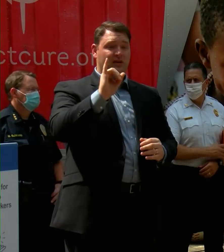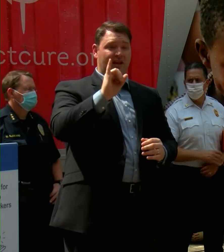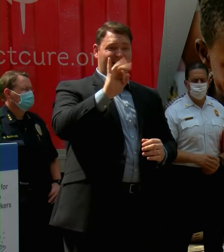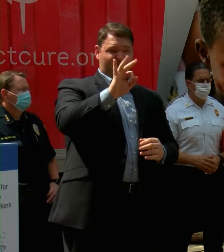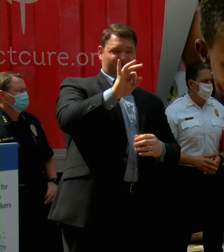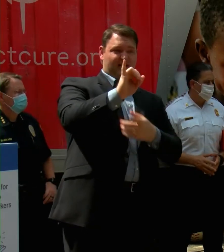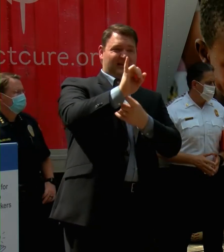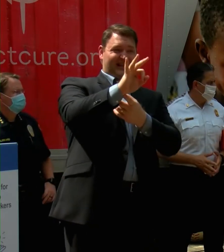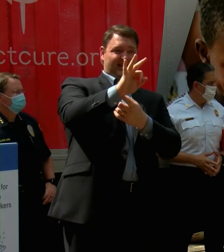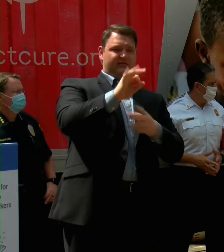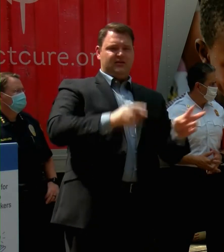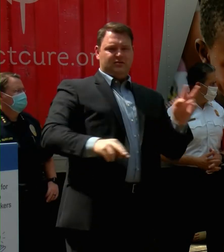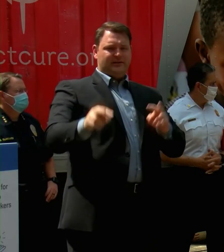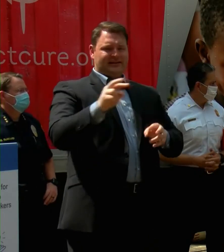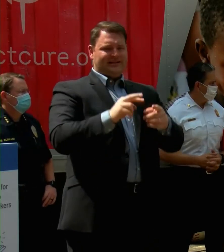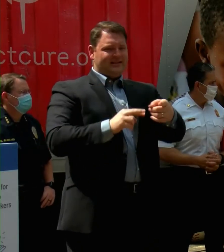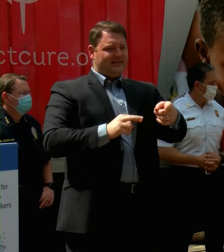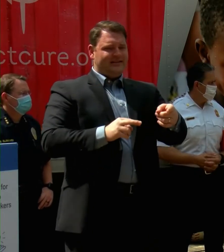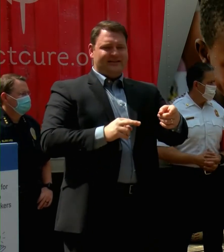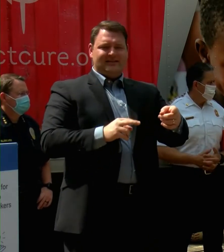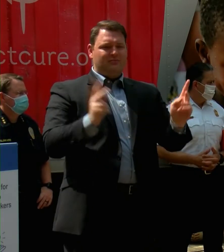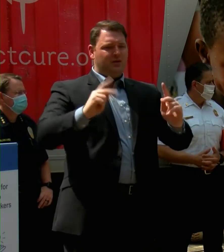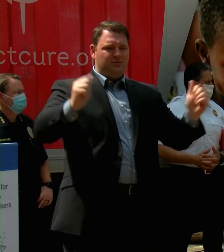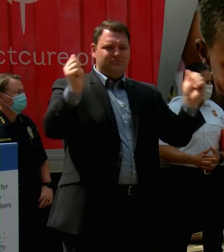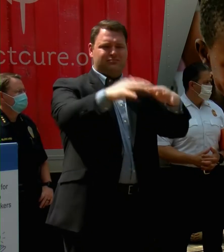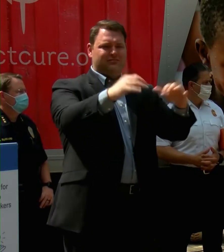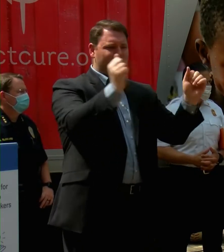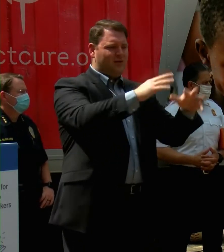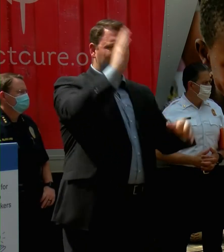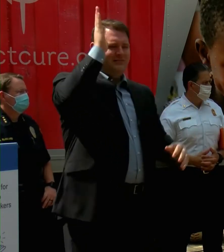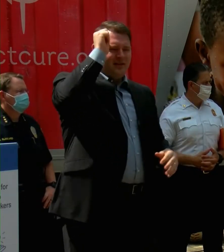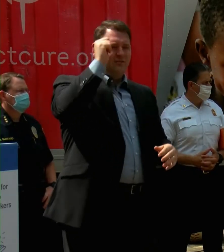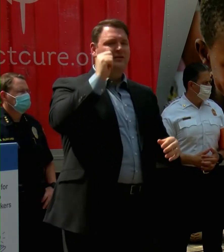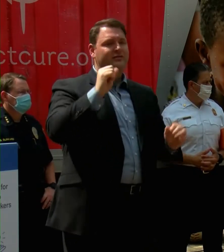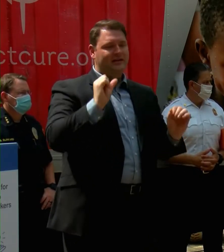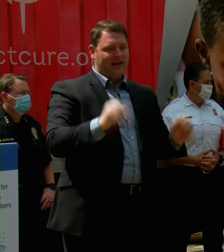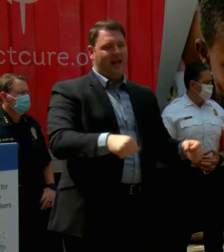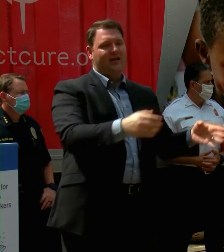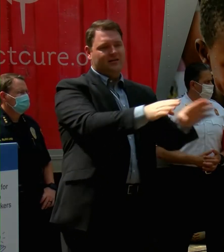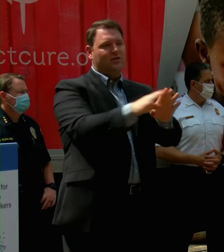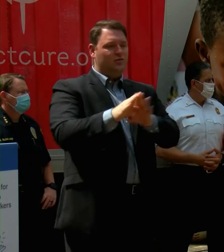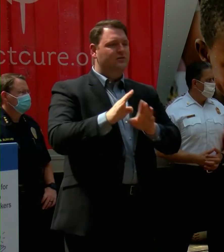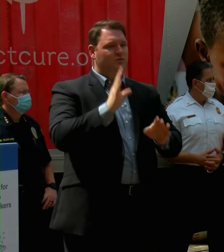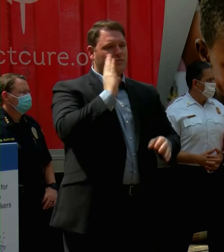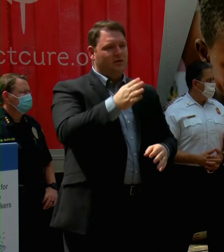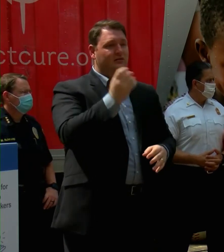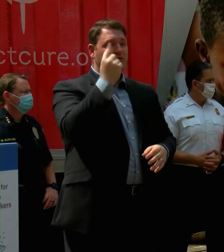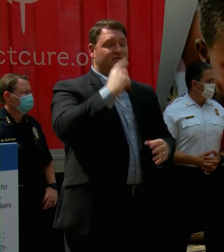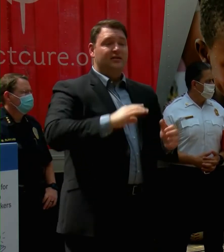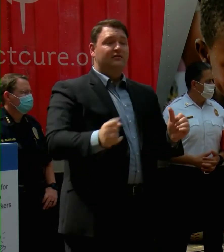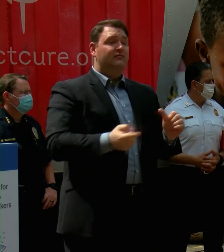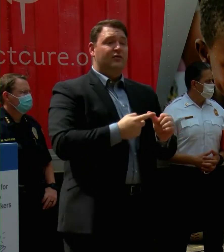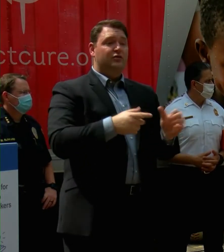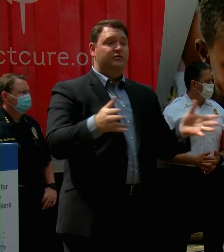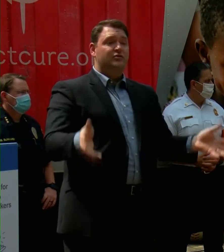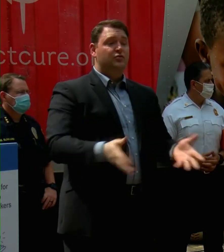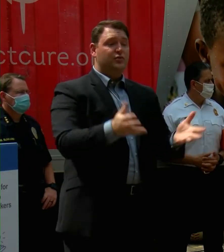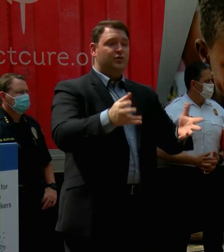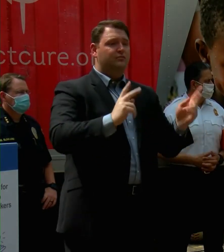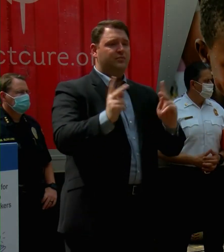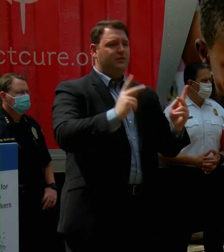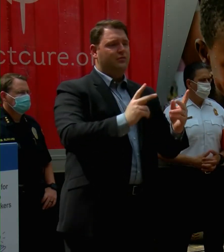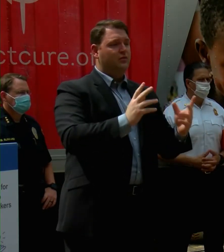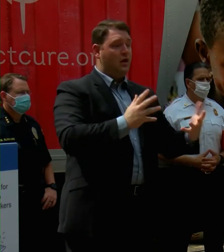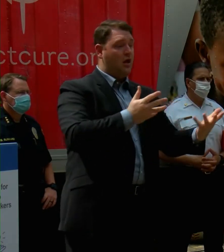to assess on a daily basis. We are encouraging people, number one, to engage in social distancing. That's a must. I've